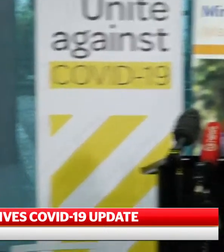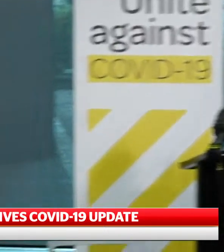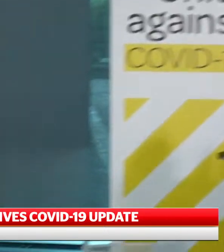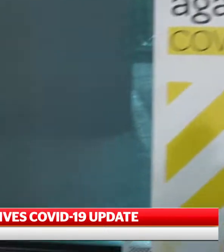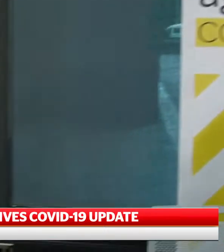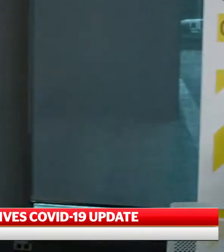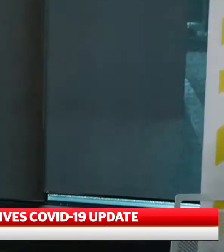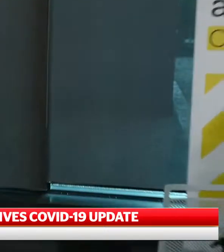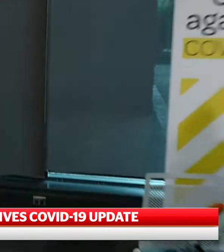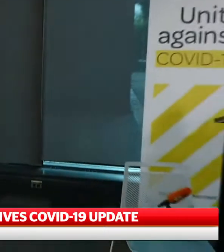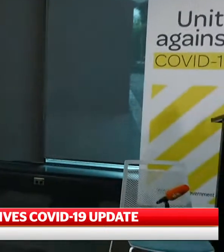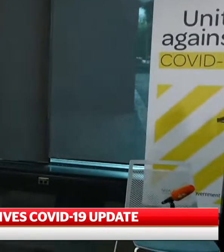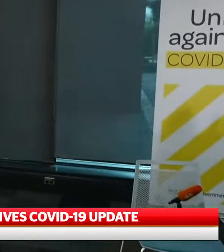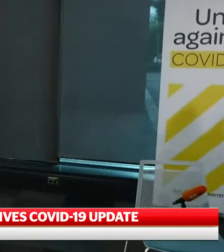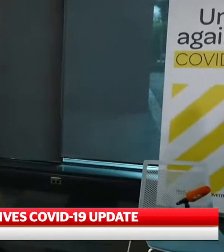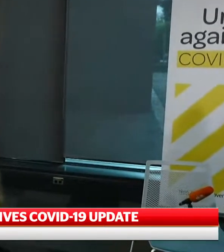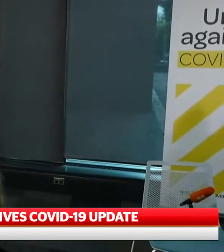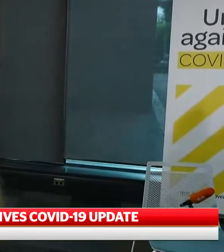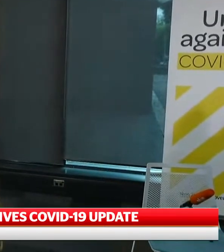Atkinson.